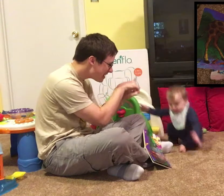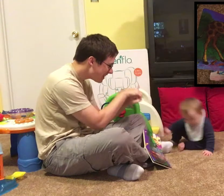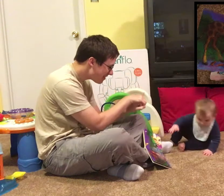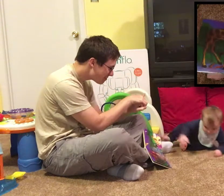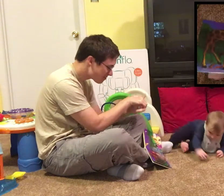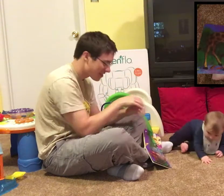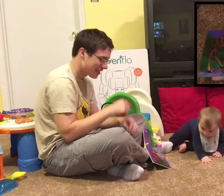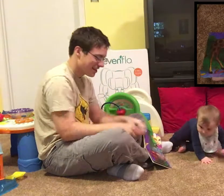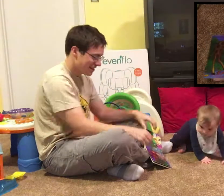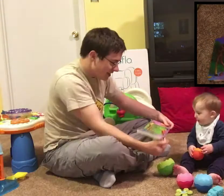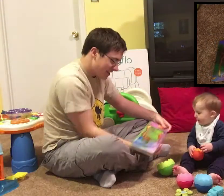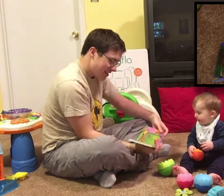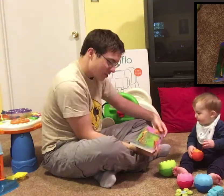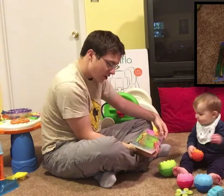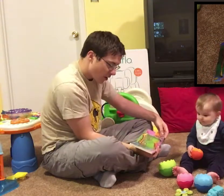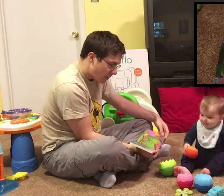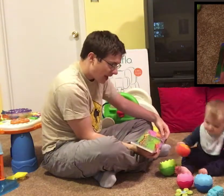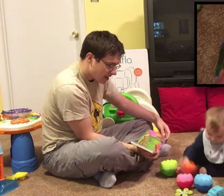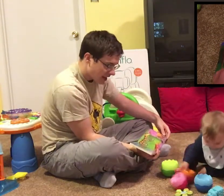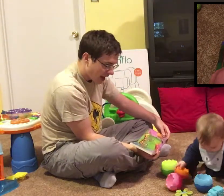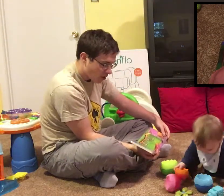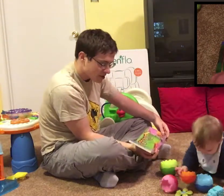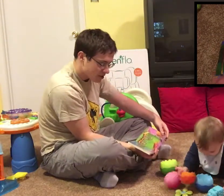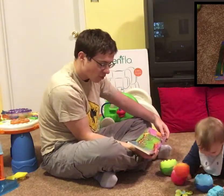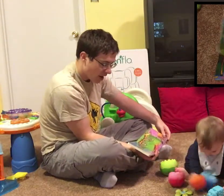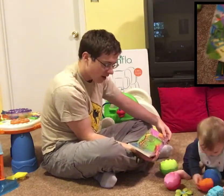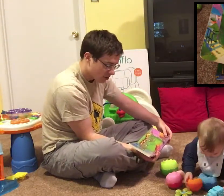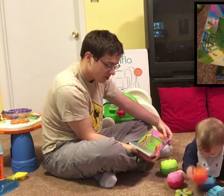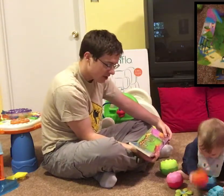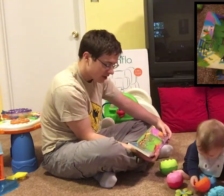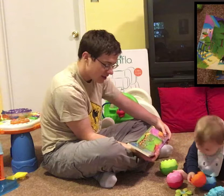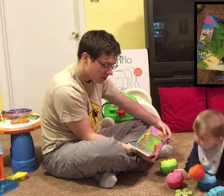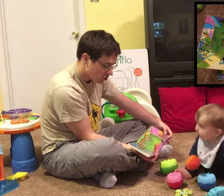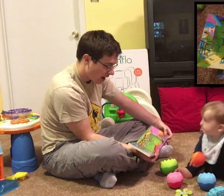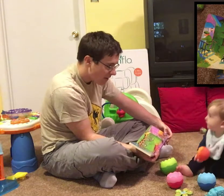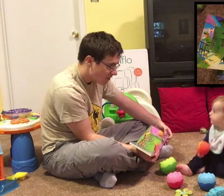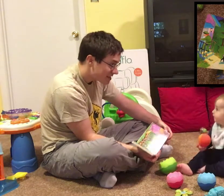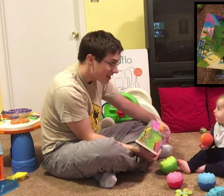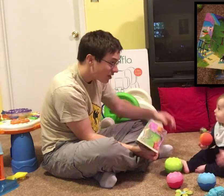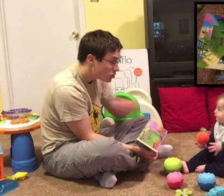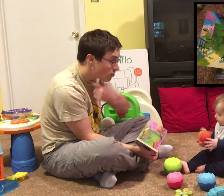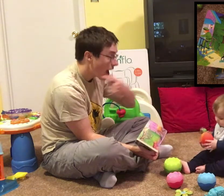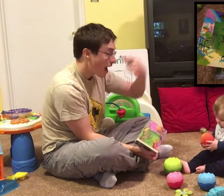armadillo. So they're going back into the house. Wow. Even the giraffe fits in there. Giraffe.